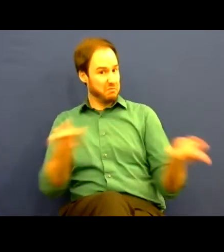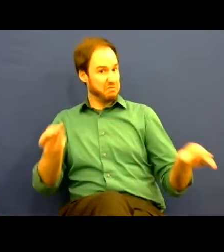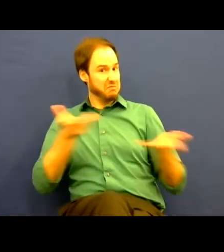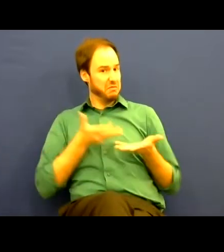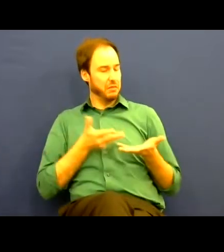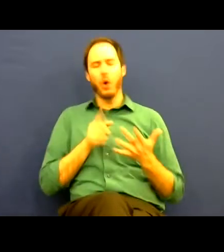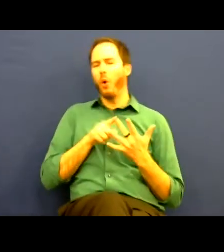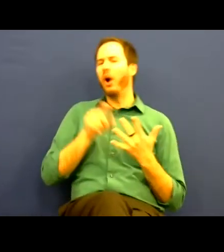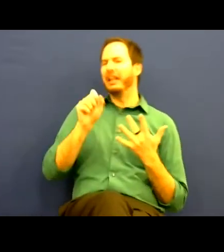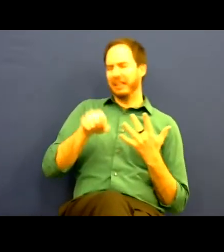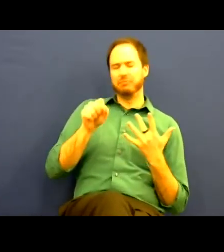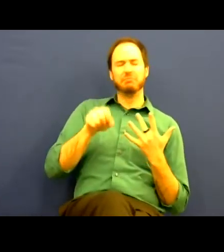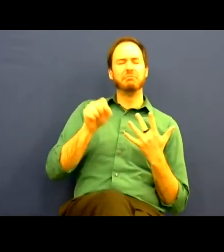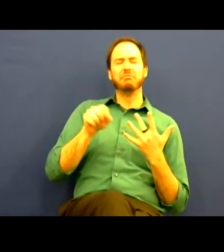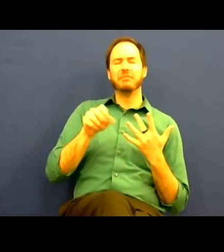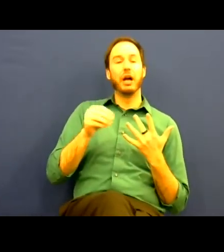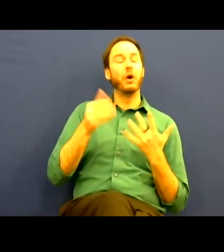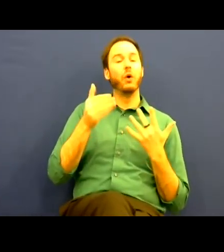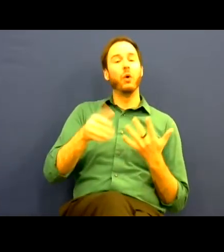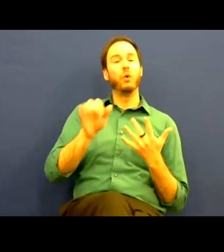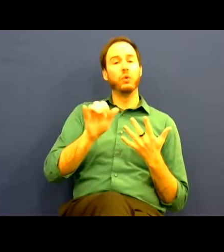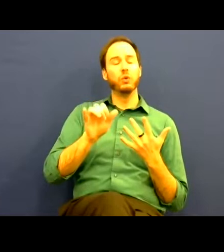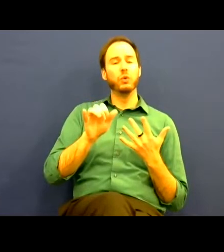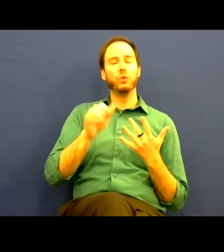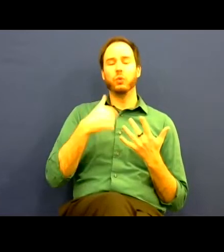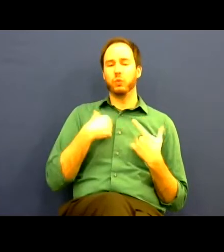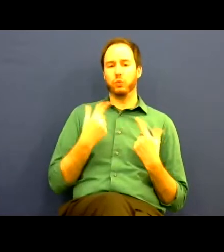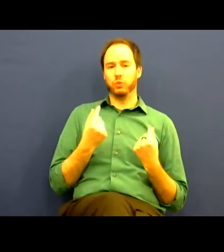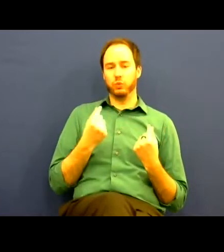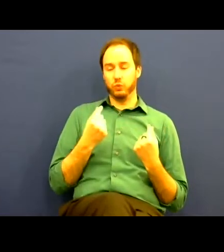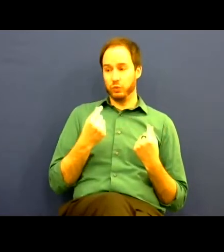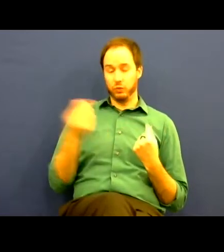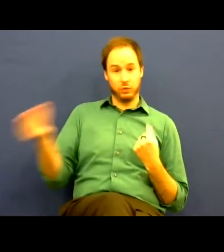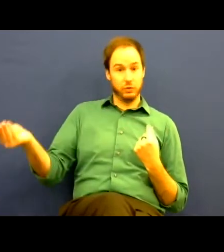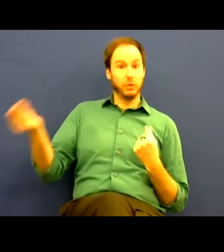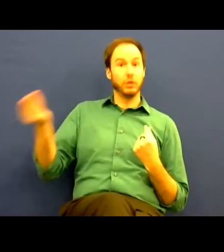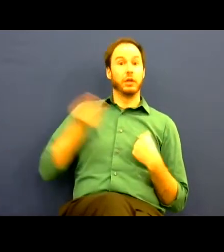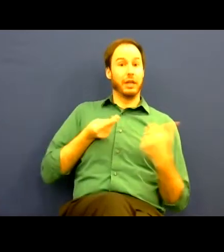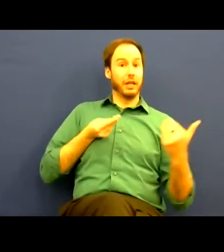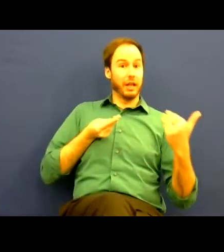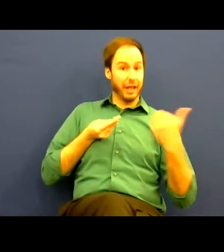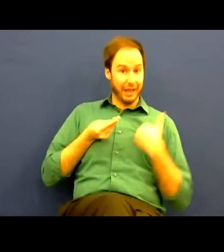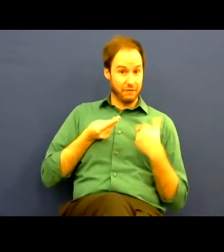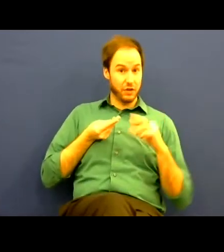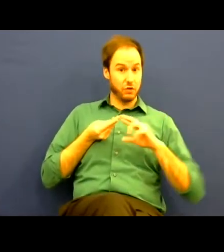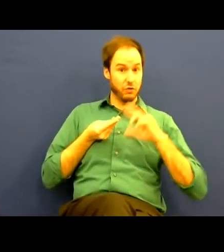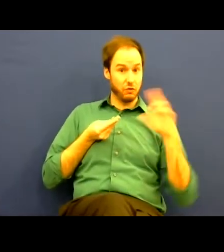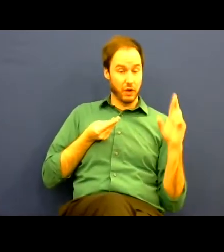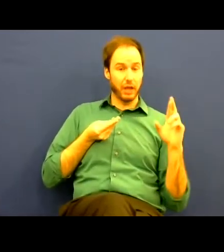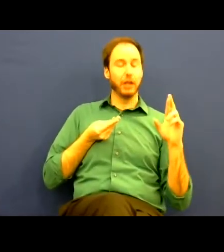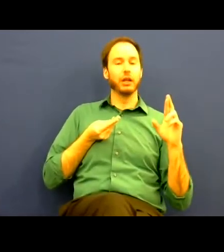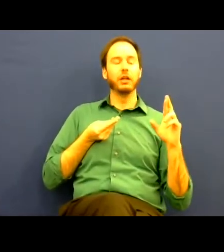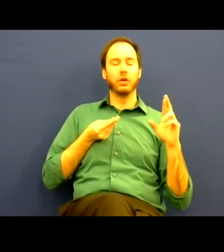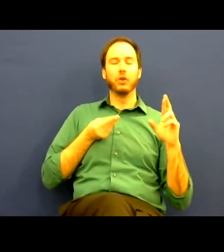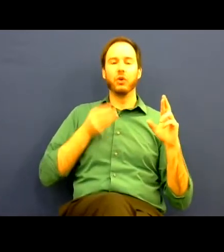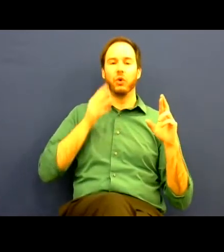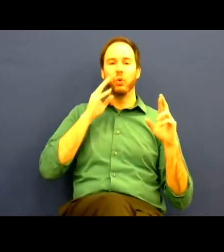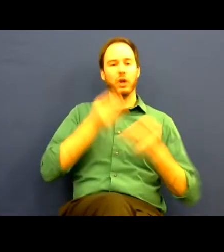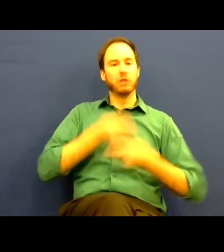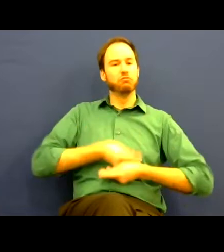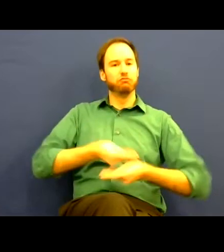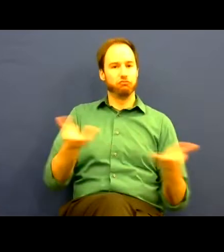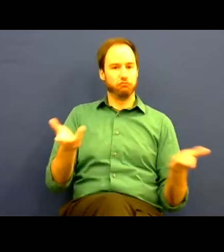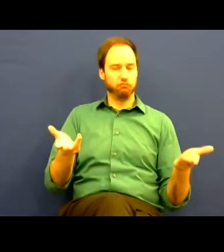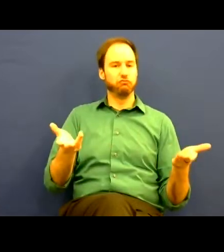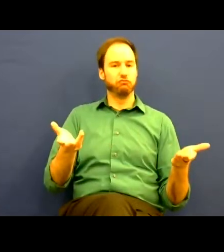Thank you so very again, much. if you want to, what we'll do is when we have that information available, we'll probably send something